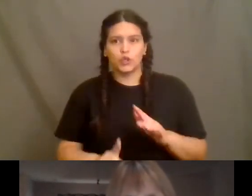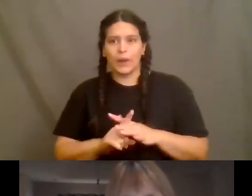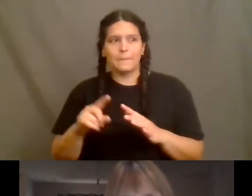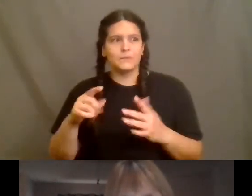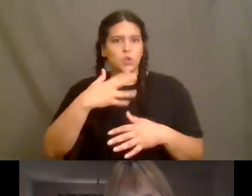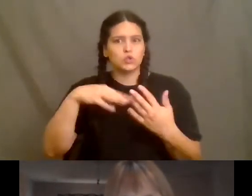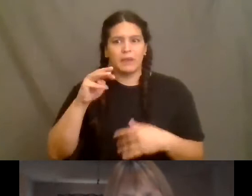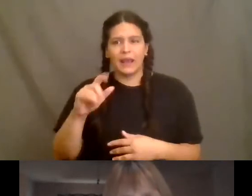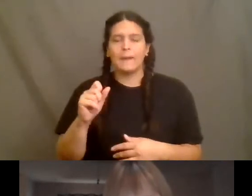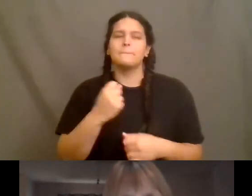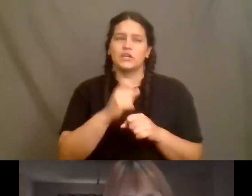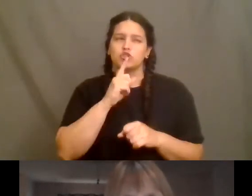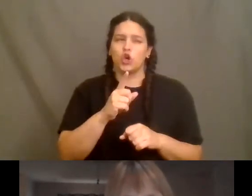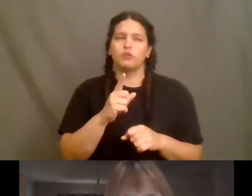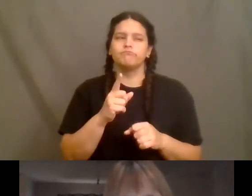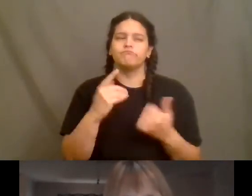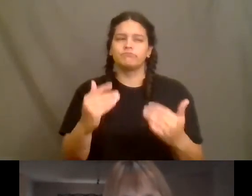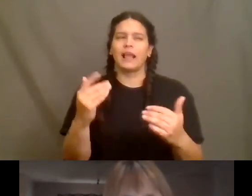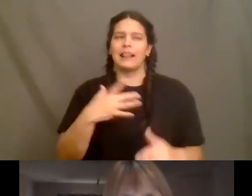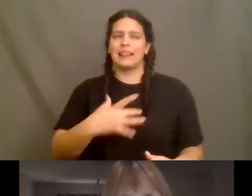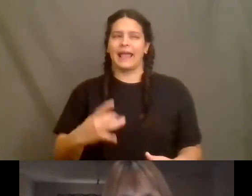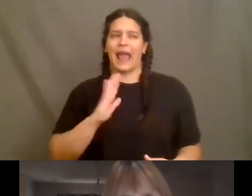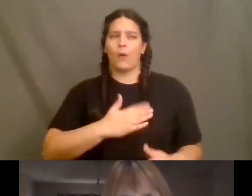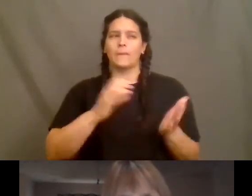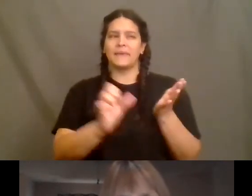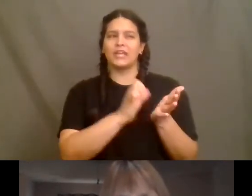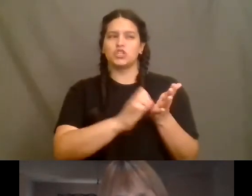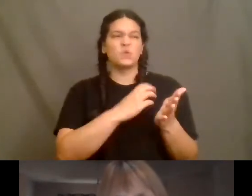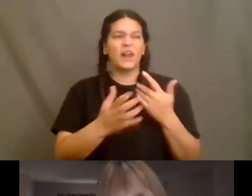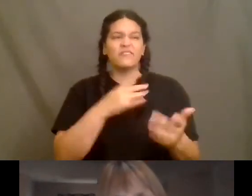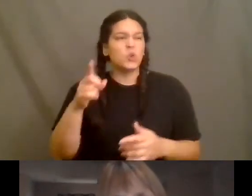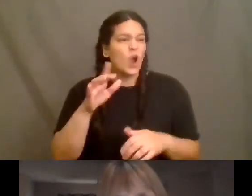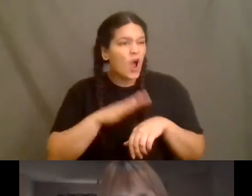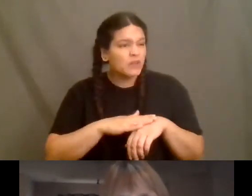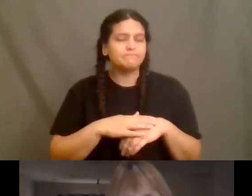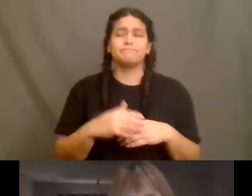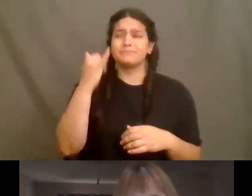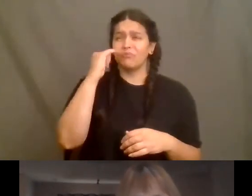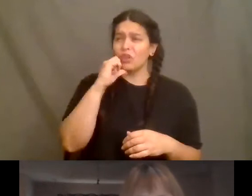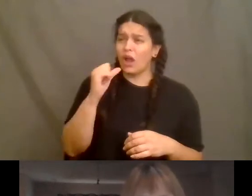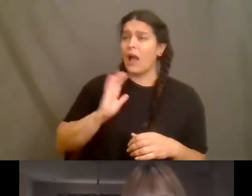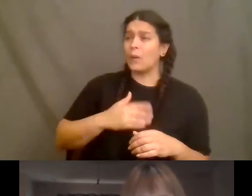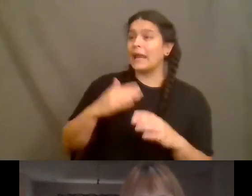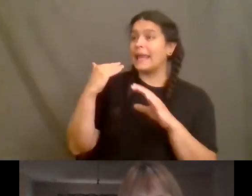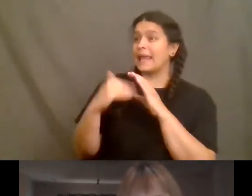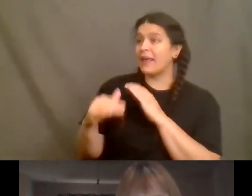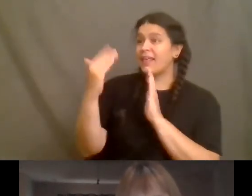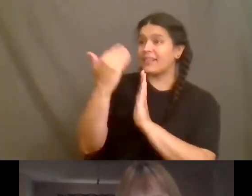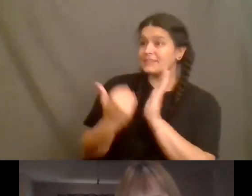one of our pages, whatever you're on. And if you're not on our emailing list, please be sure